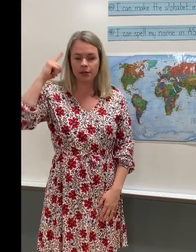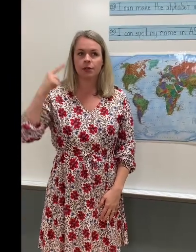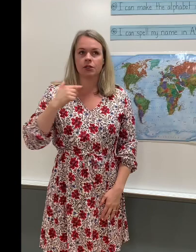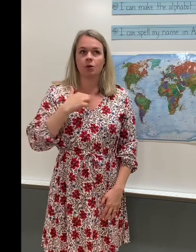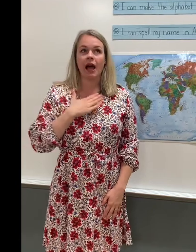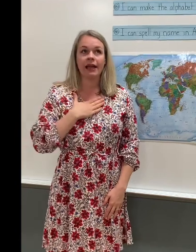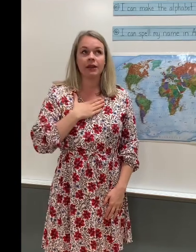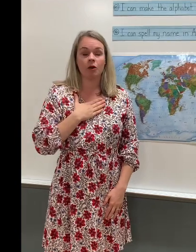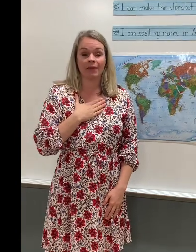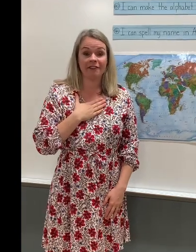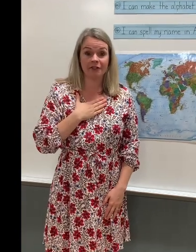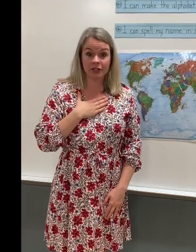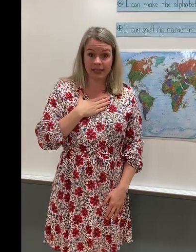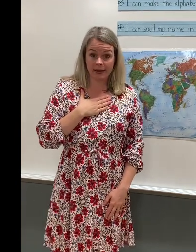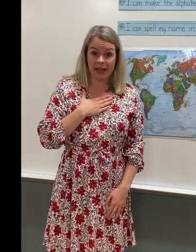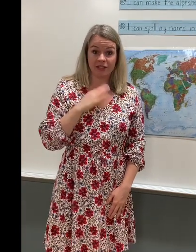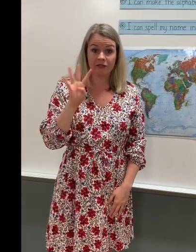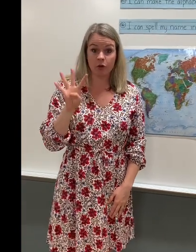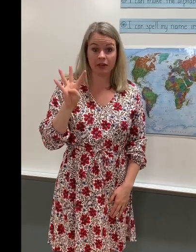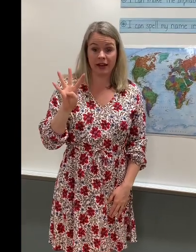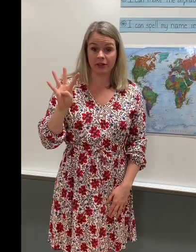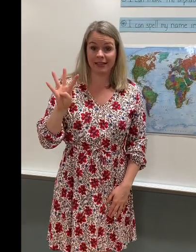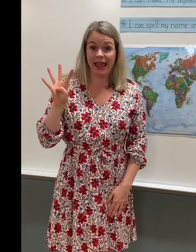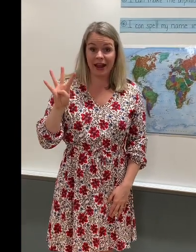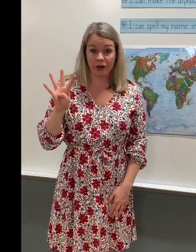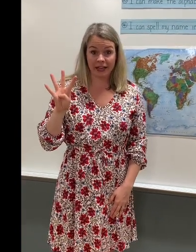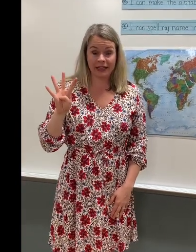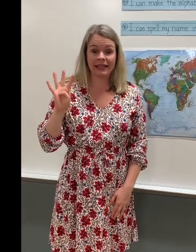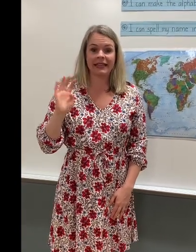So I know my first name has 4 letters, Erin,